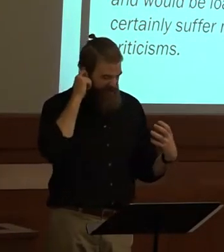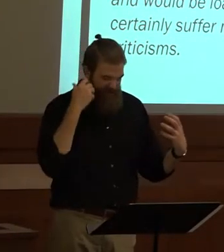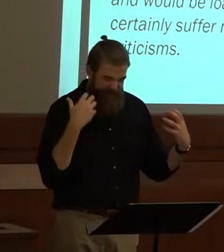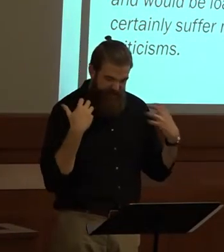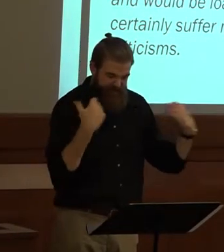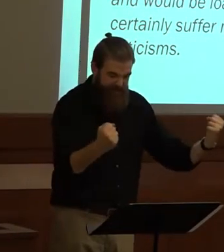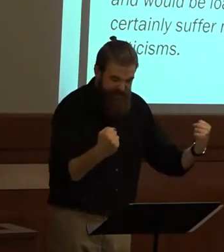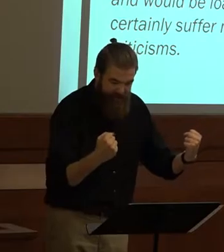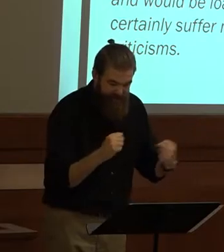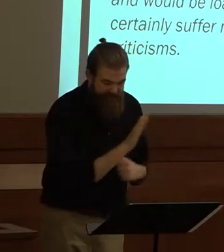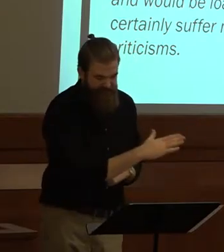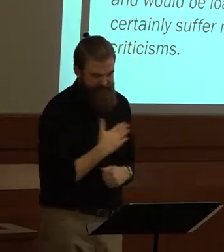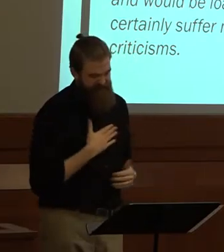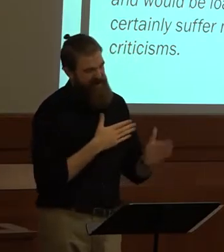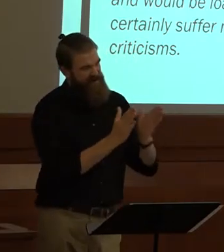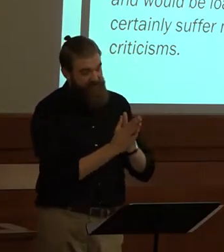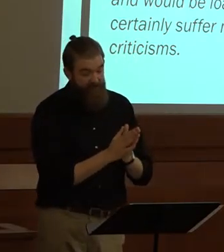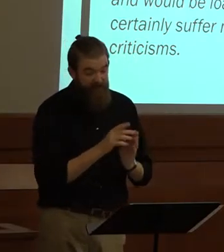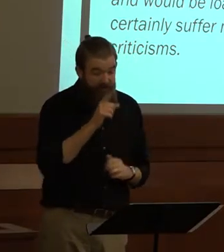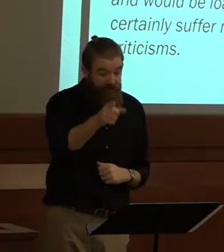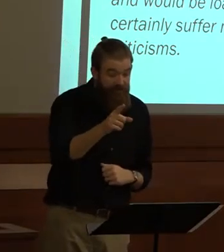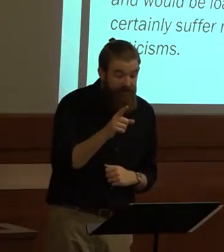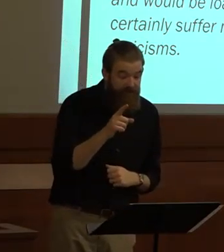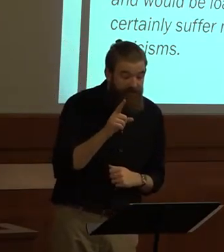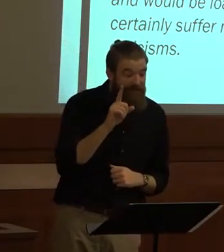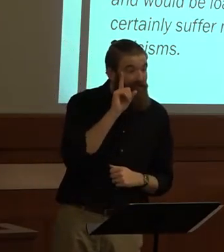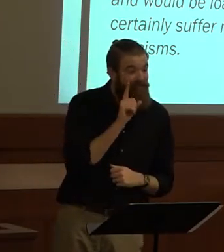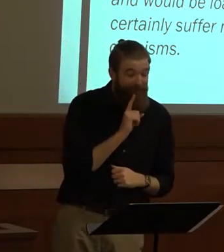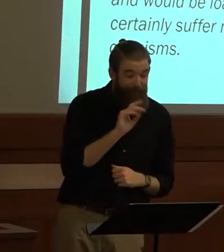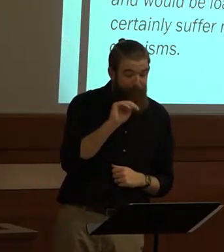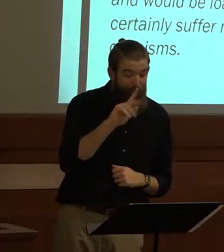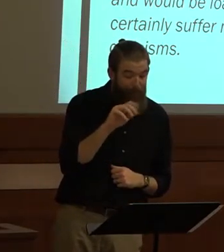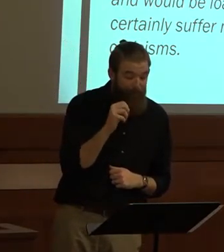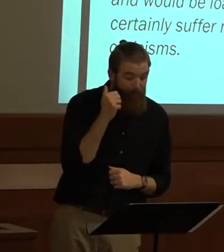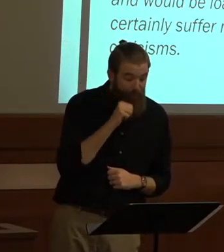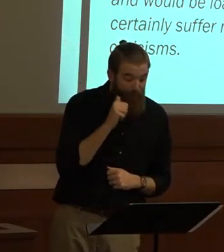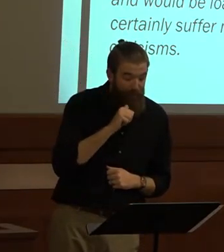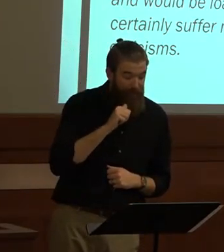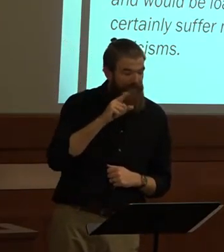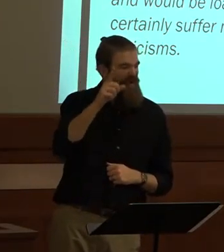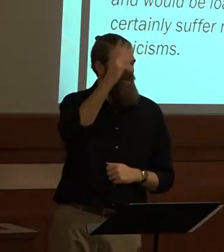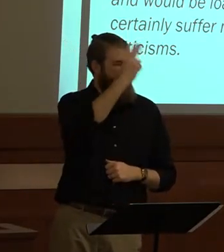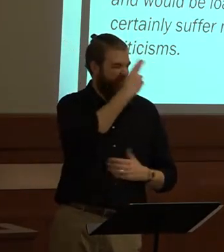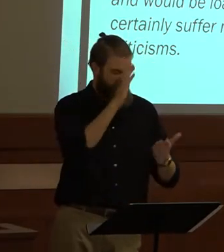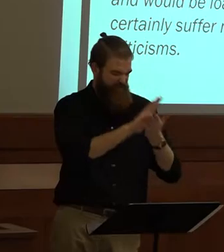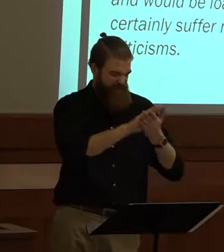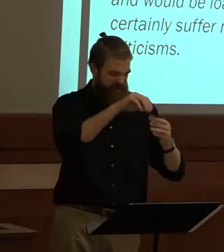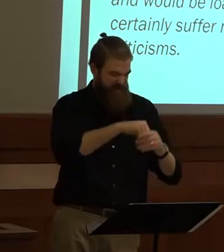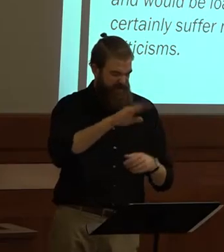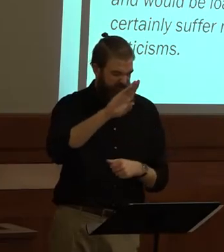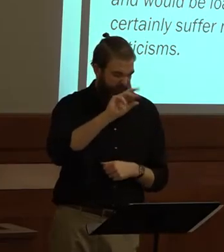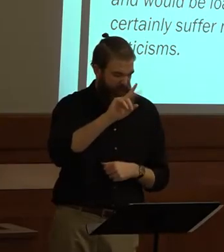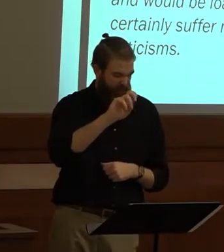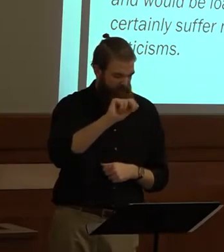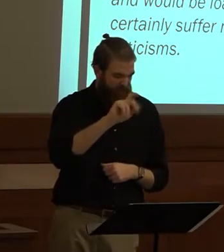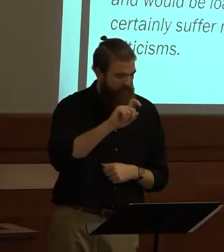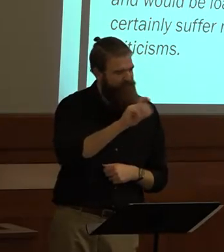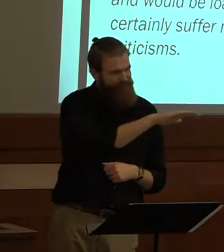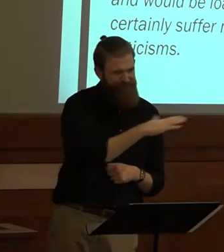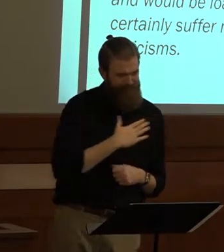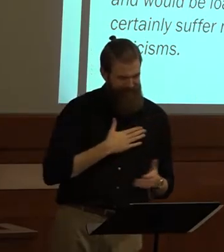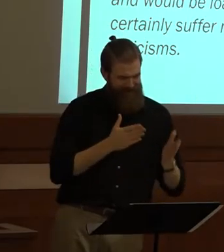separation. I will certainly suffer many contradictions and many criticisms. In April of